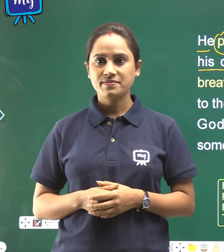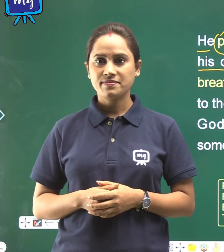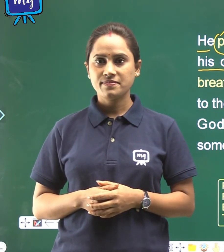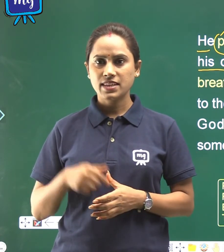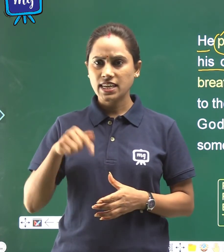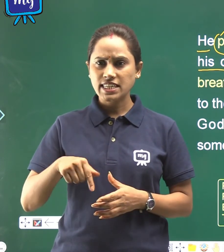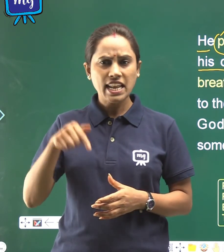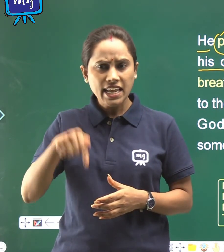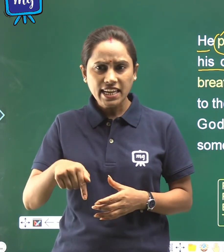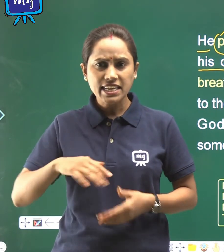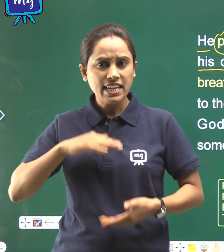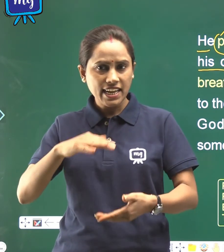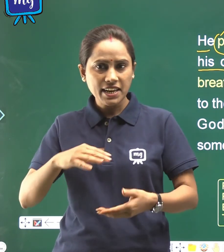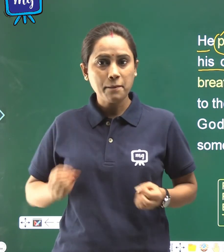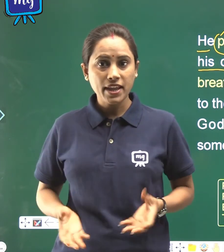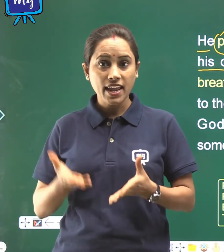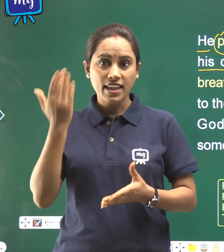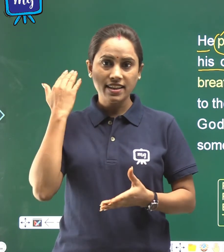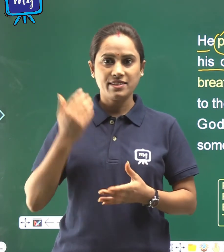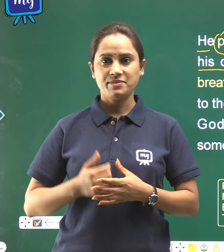till it began